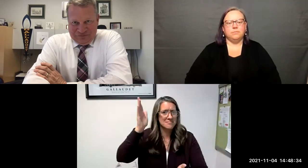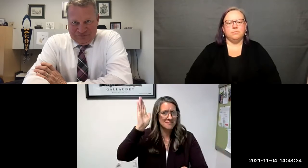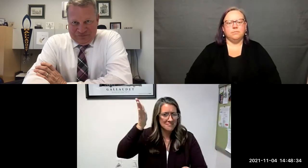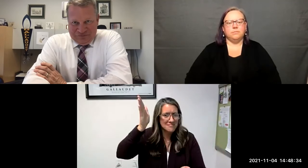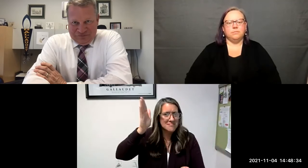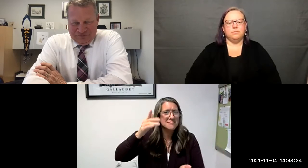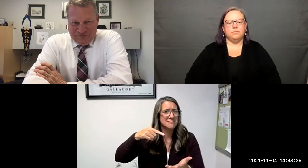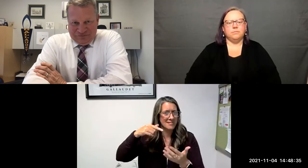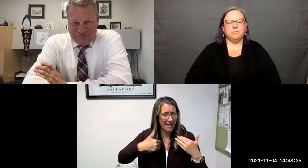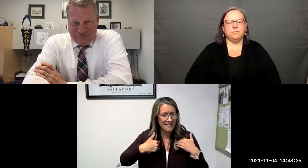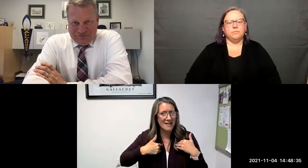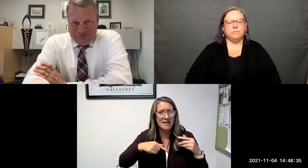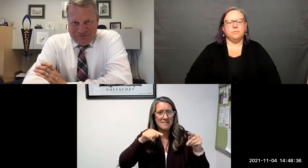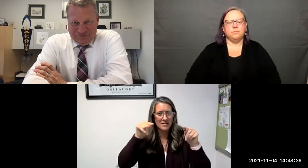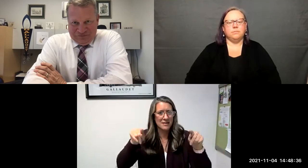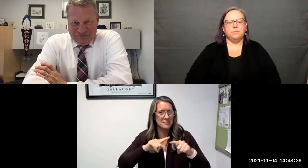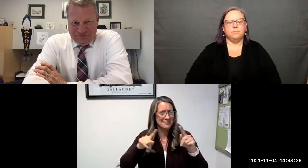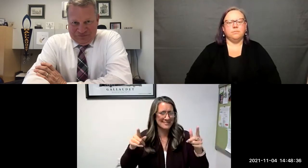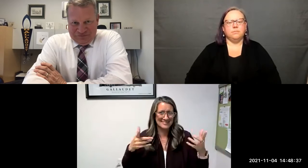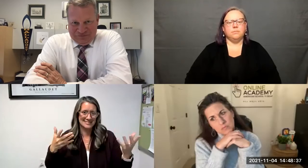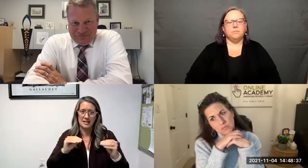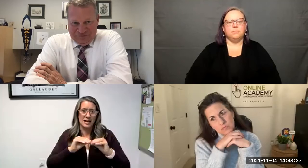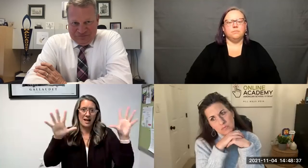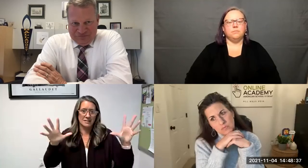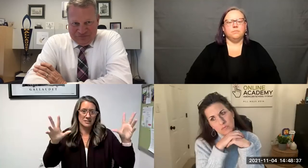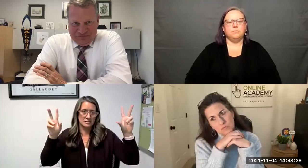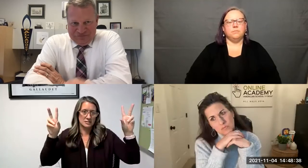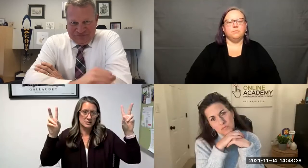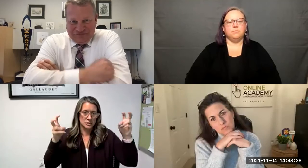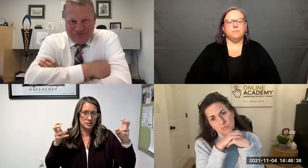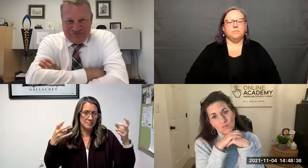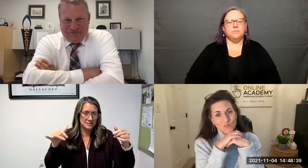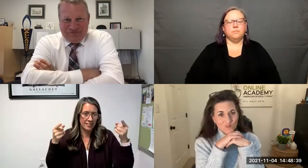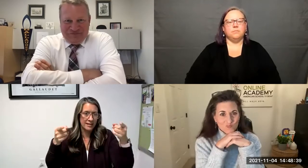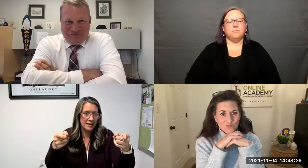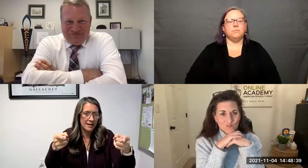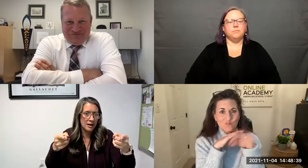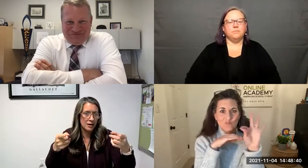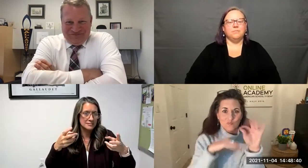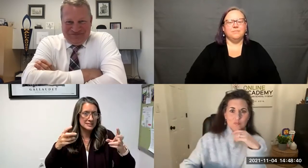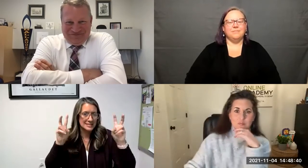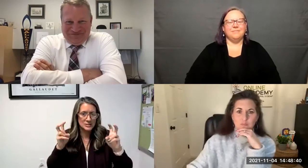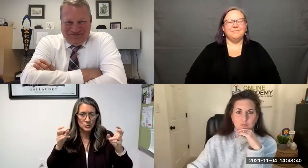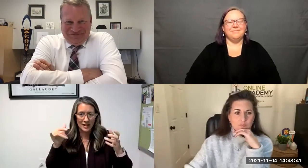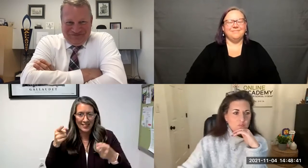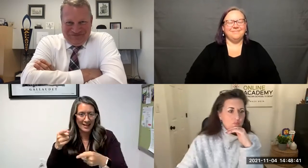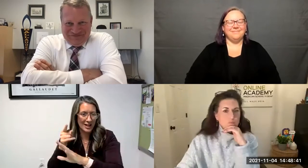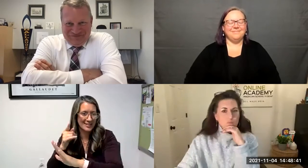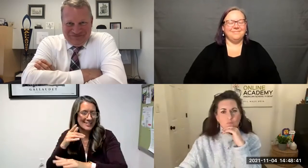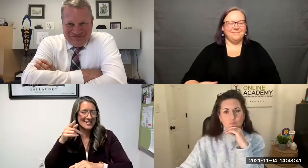been doing a good job of doing presentations and publications, but I think that is still an issue